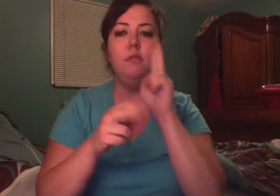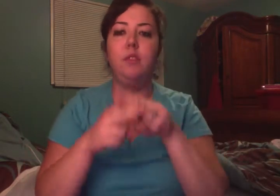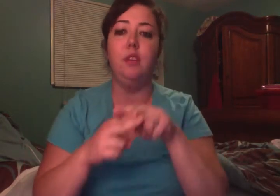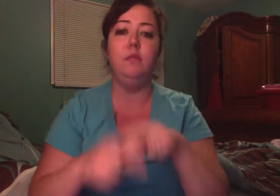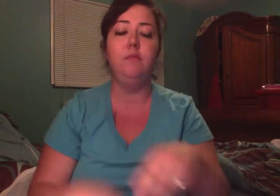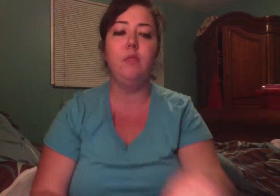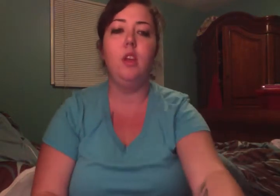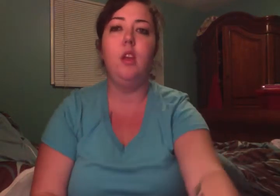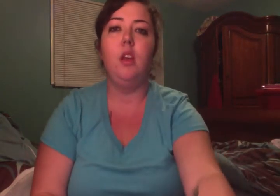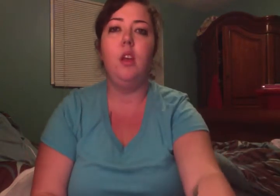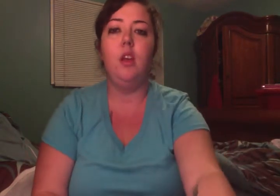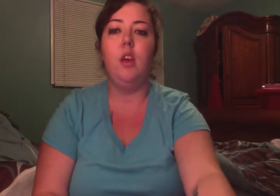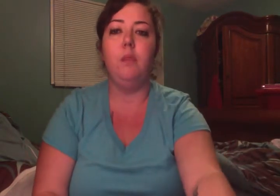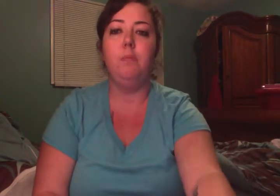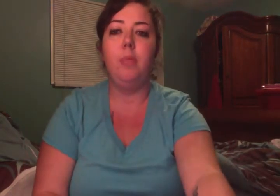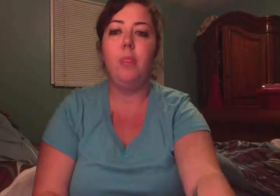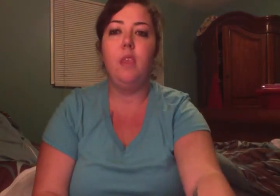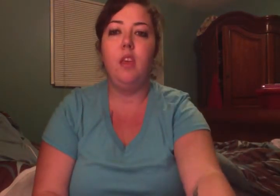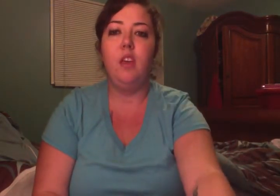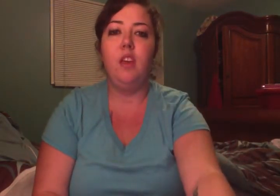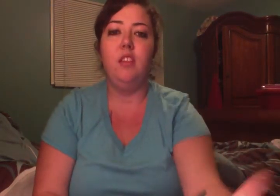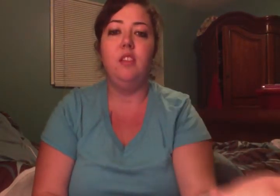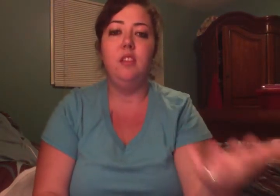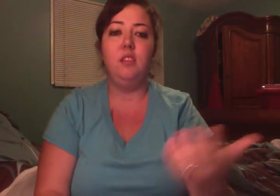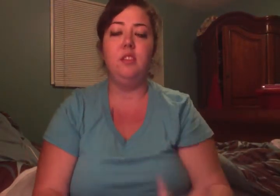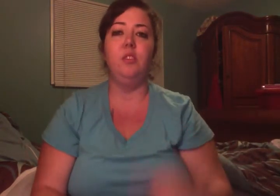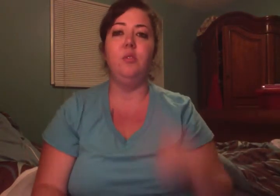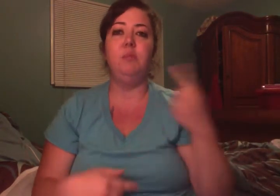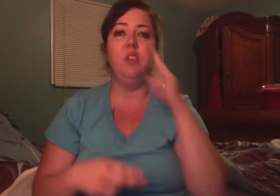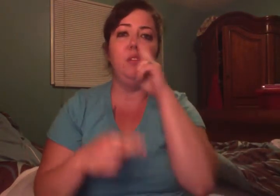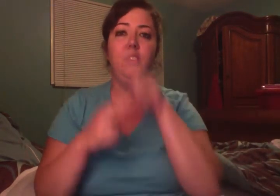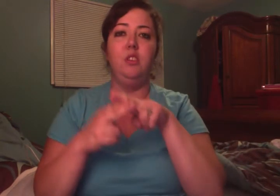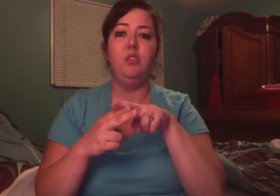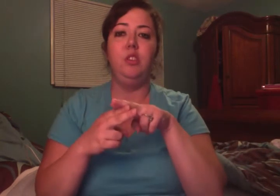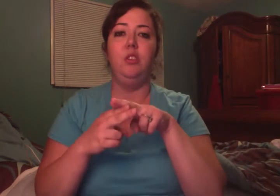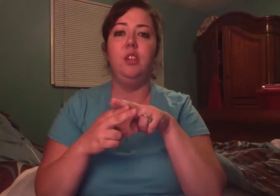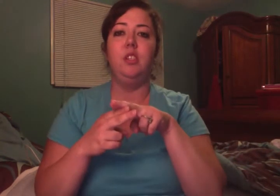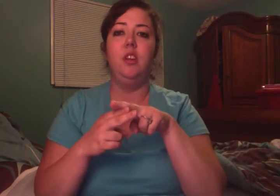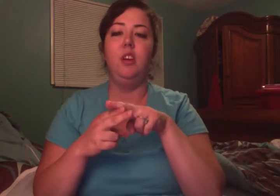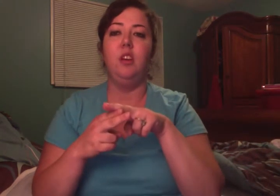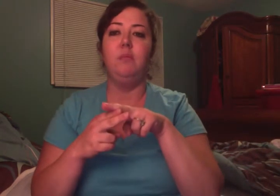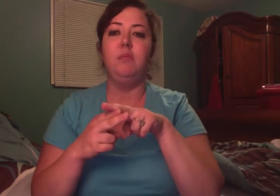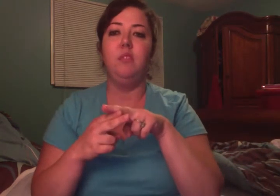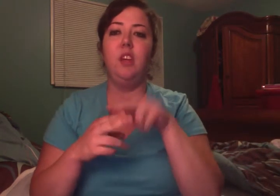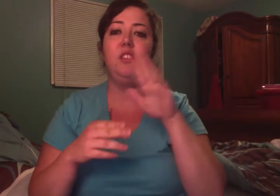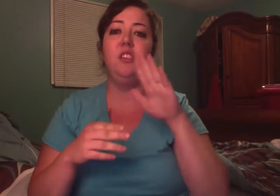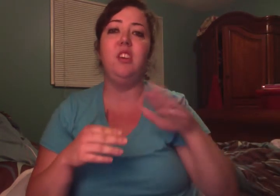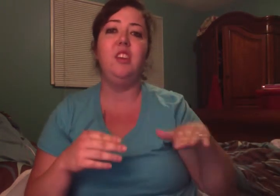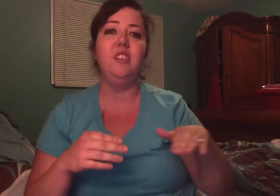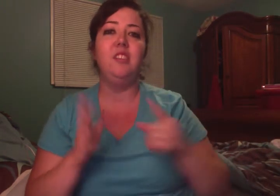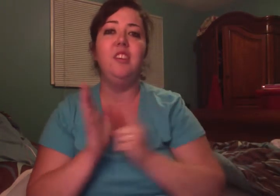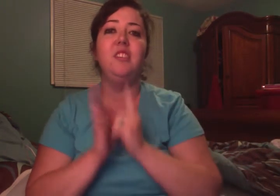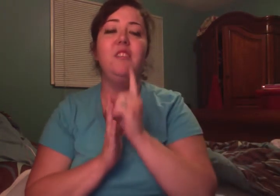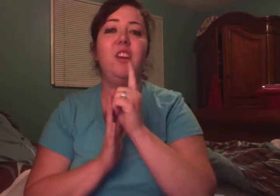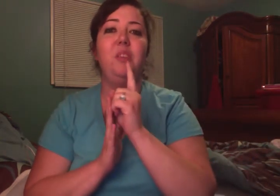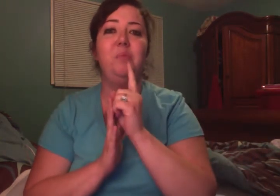fun. Um, and, something fun to do too is as your kids develop